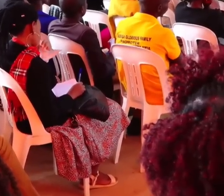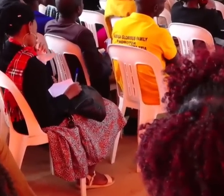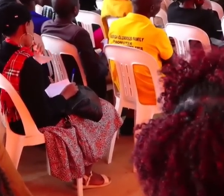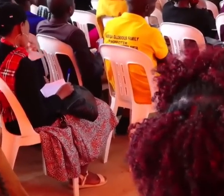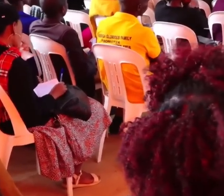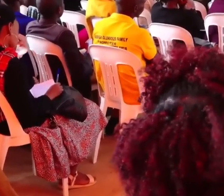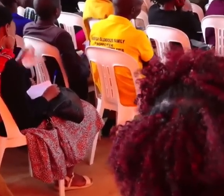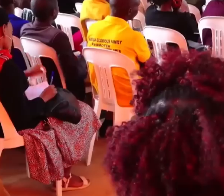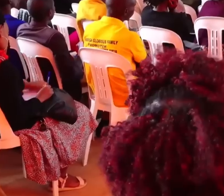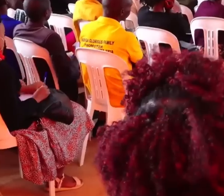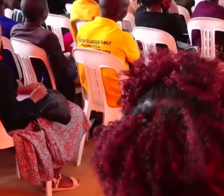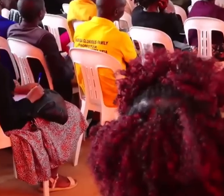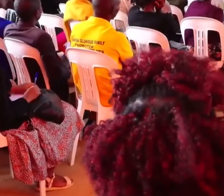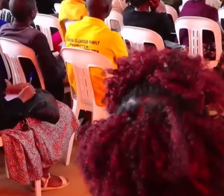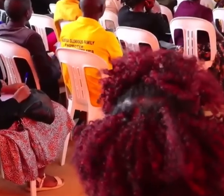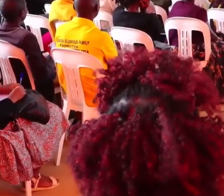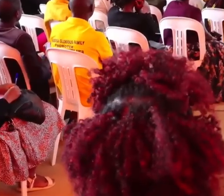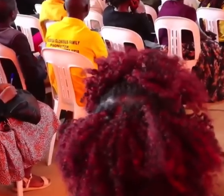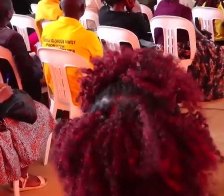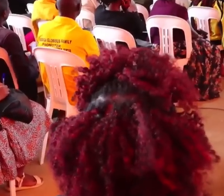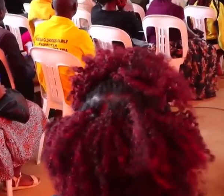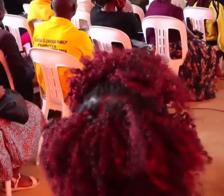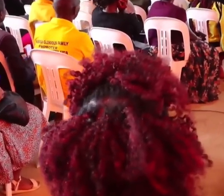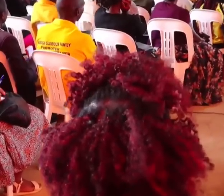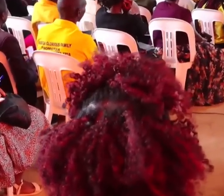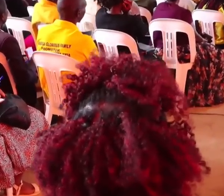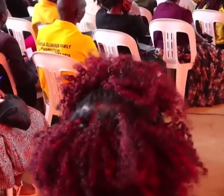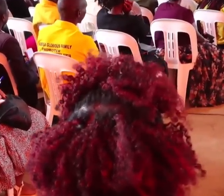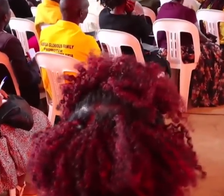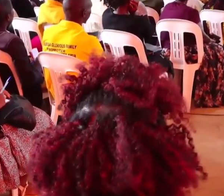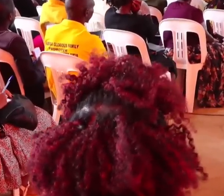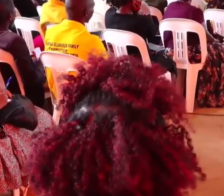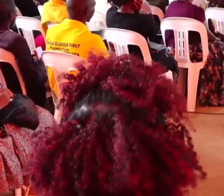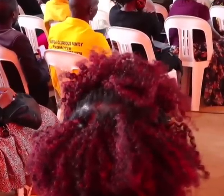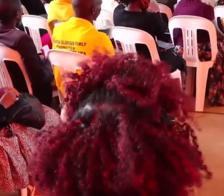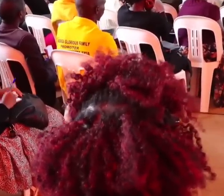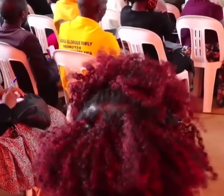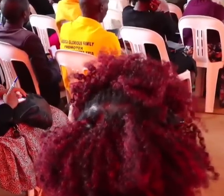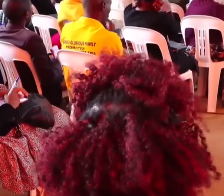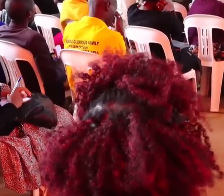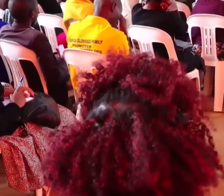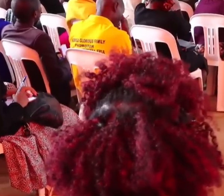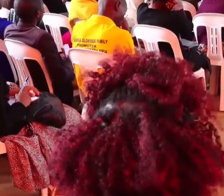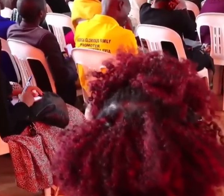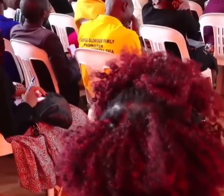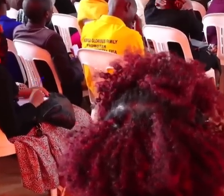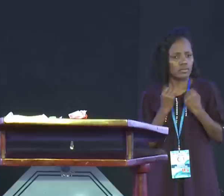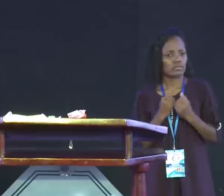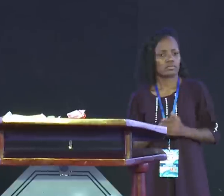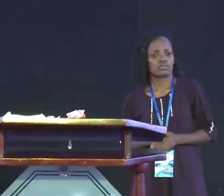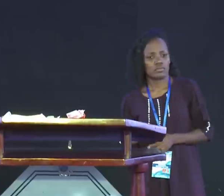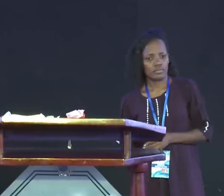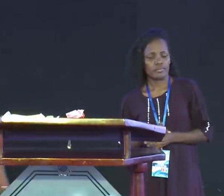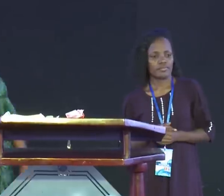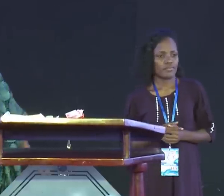enaku, mugume. I usually spoke to Jesus and told him and called upon him, Jesus, there is a lot of sorrow,